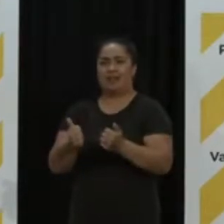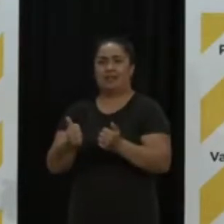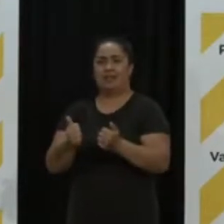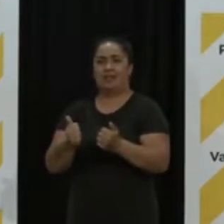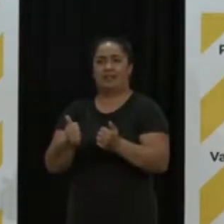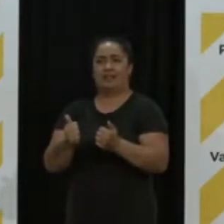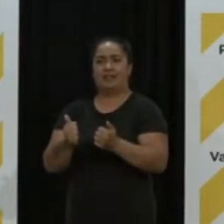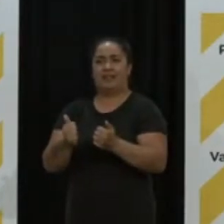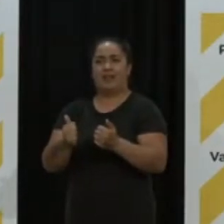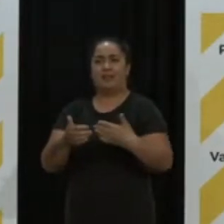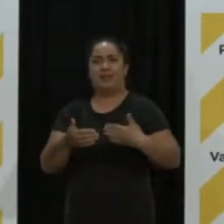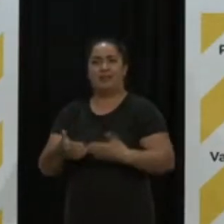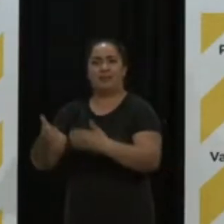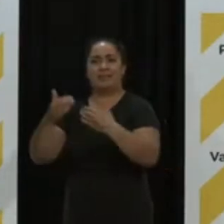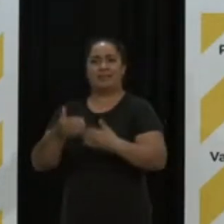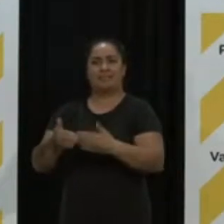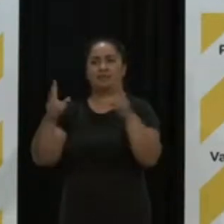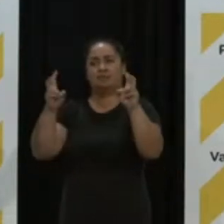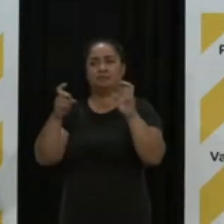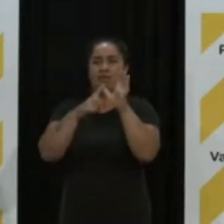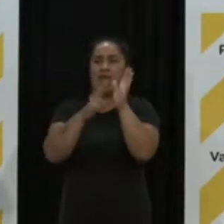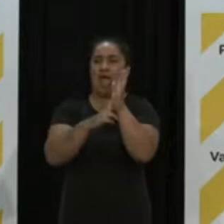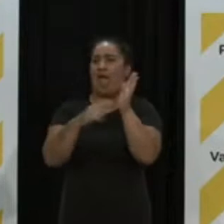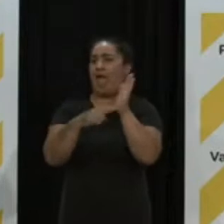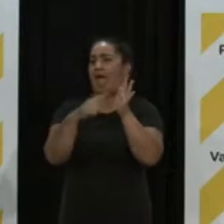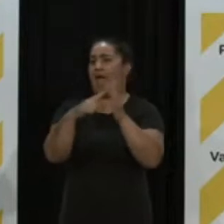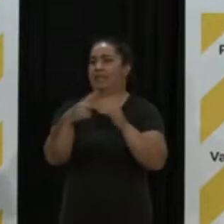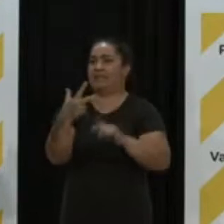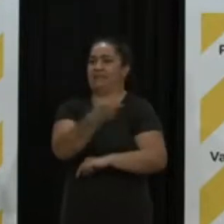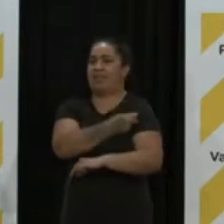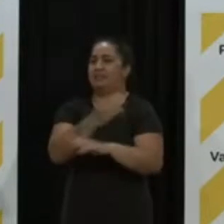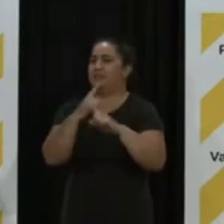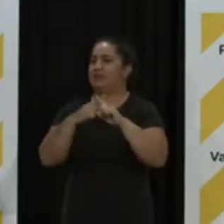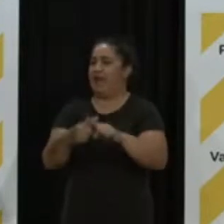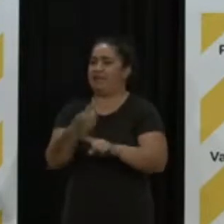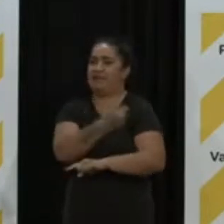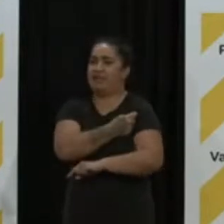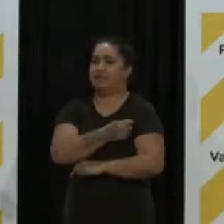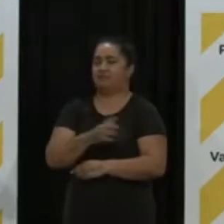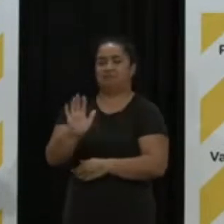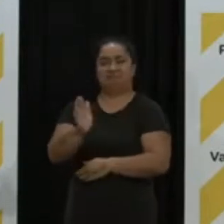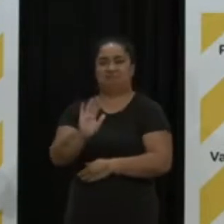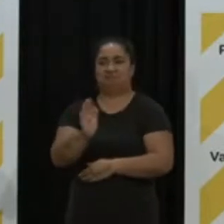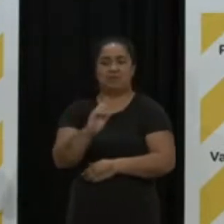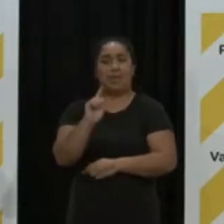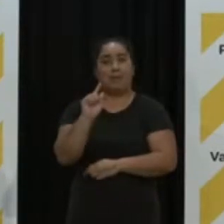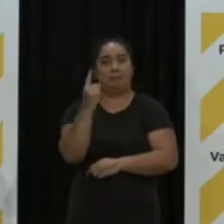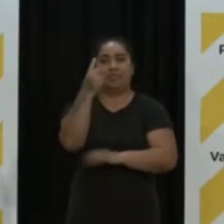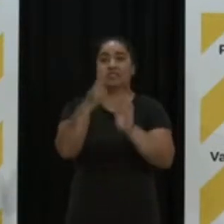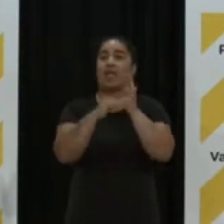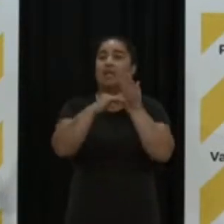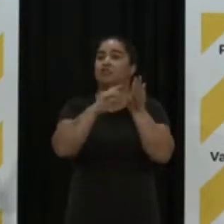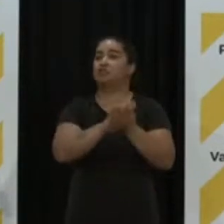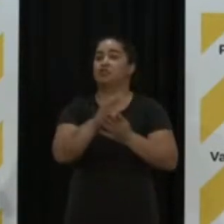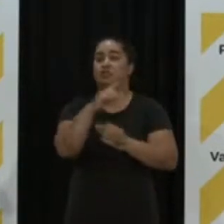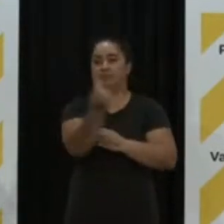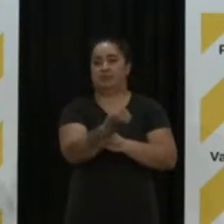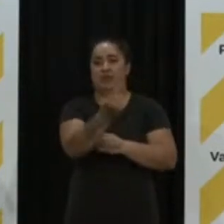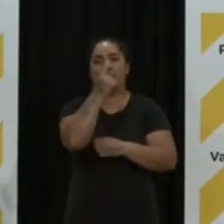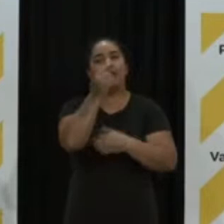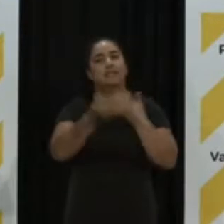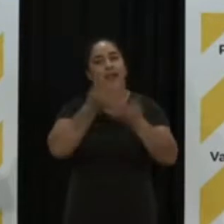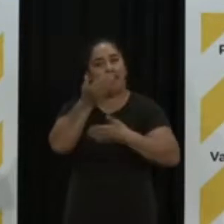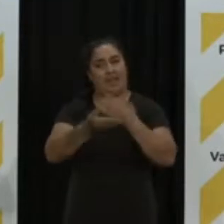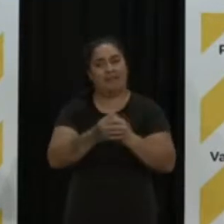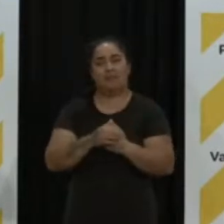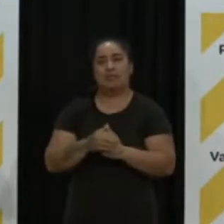anti-vax? Well, of course, look, it's for Minister Nash to explain the context of his own comments. Of course, his point was that he